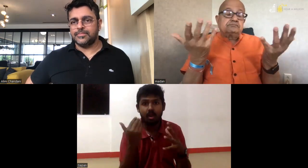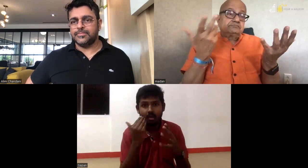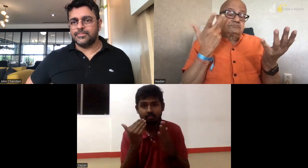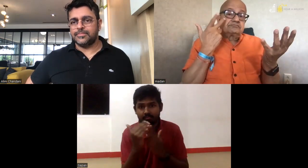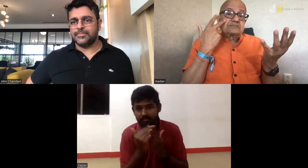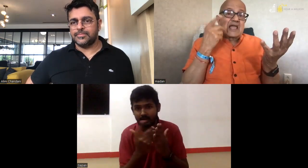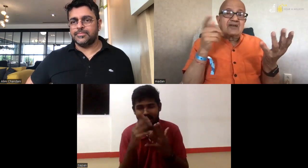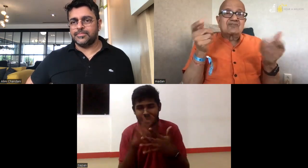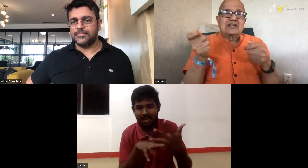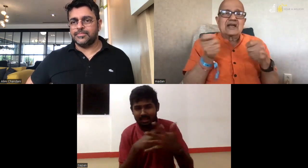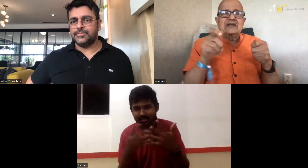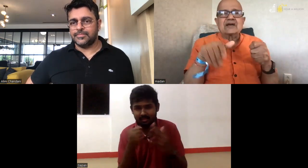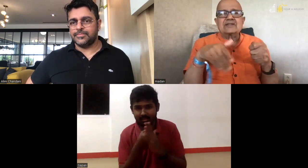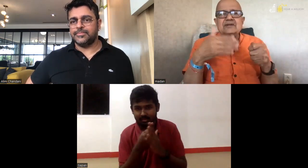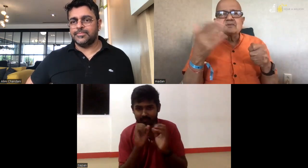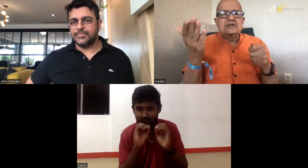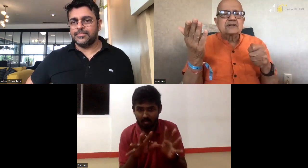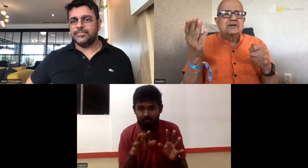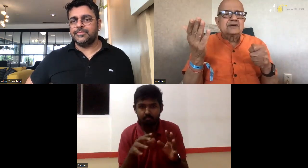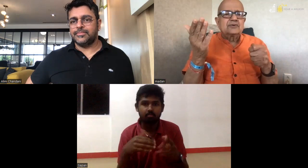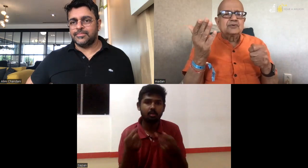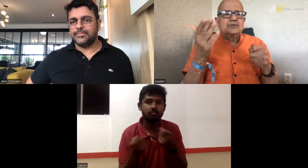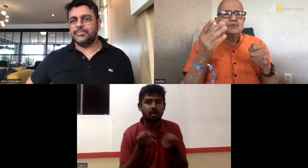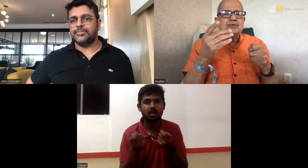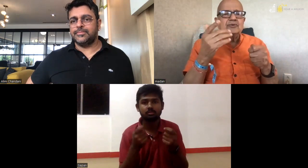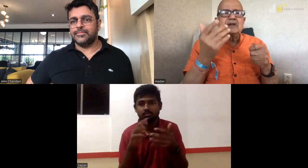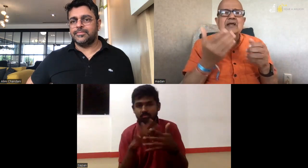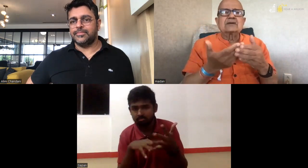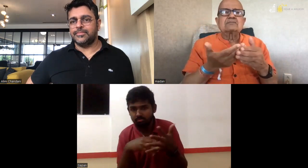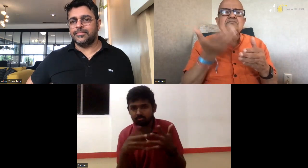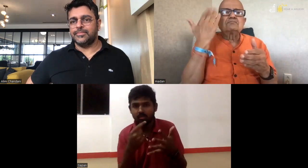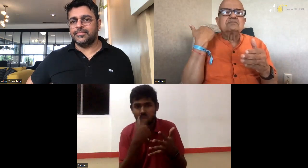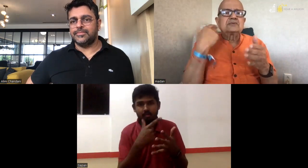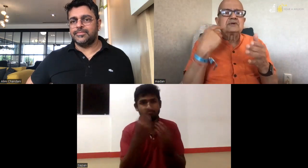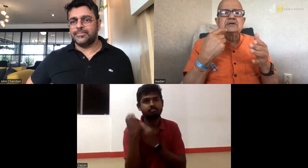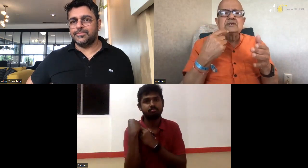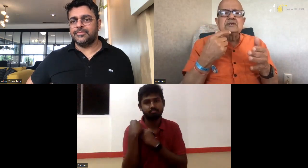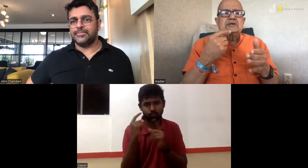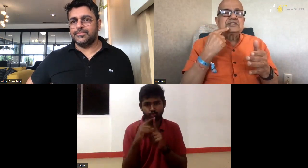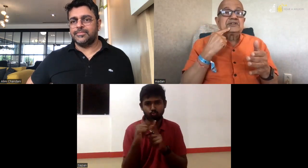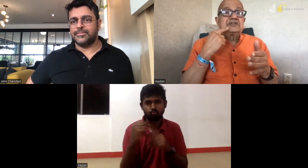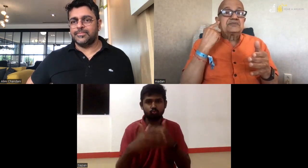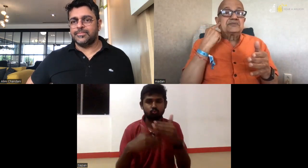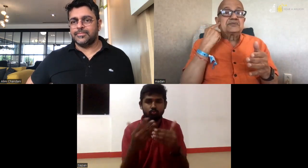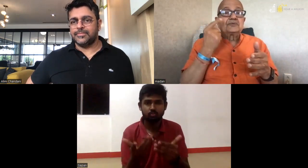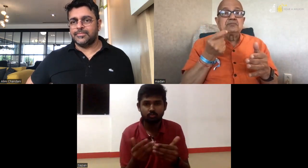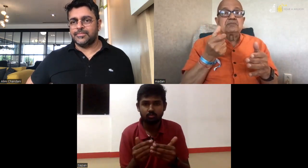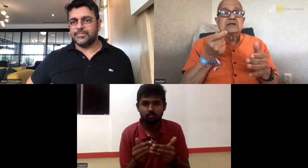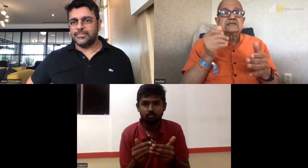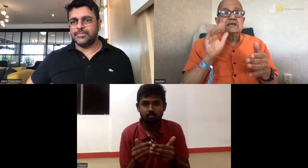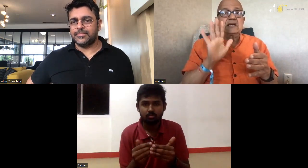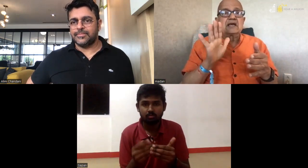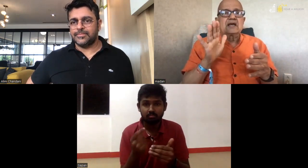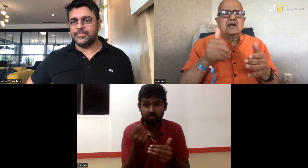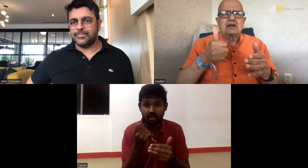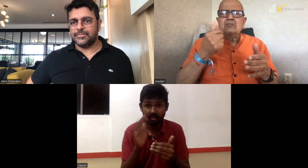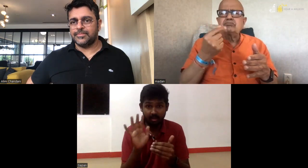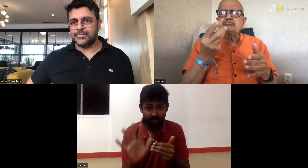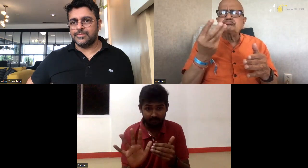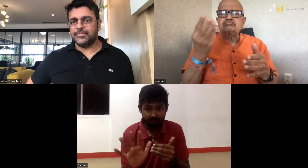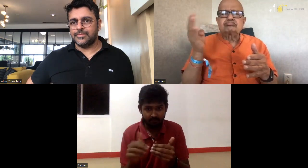and December, I'm going to come in India. I would like to talk with the deaf leaders, and I would like them to come together